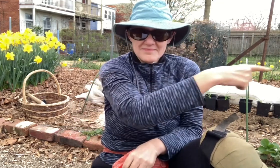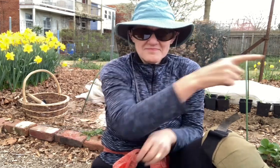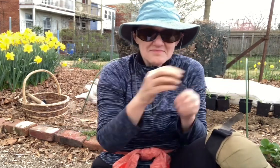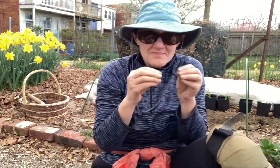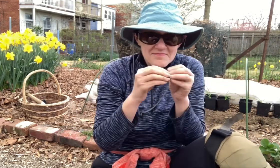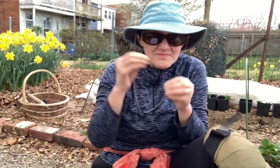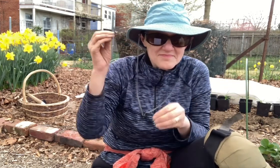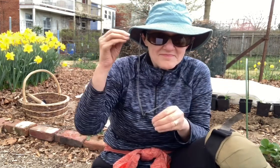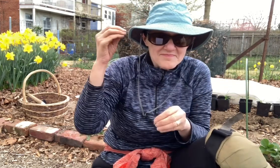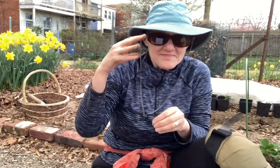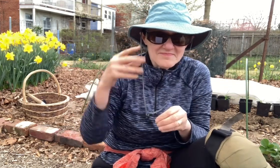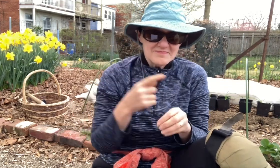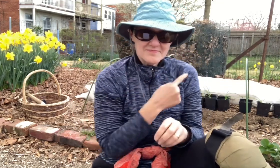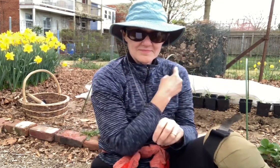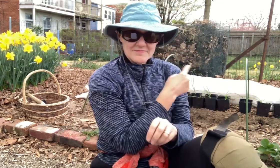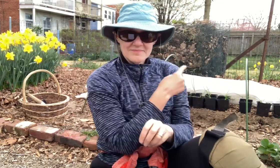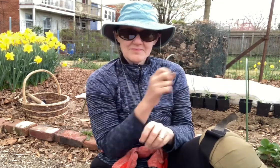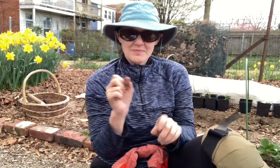be here at the back of the garden.